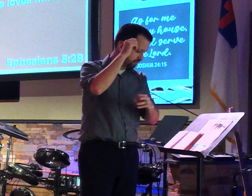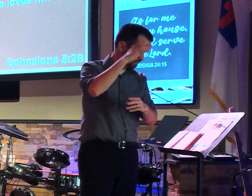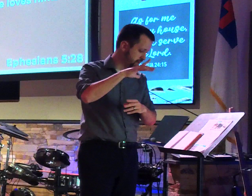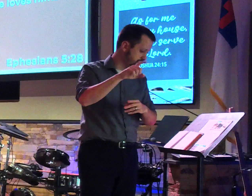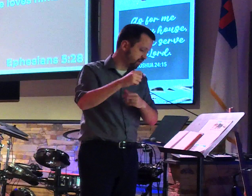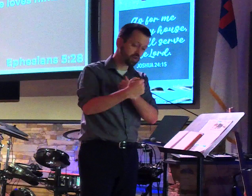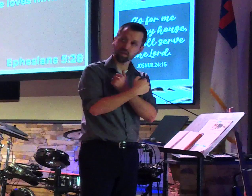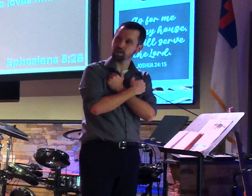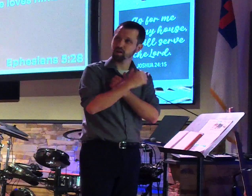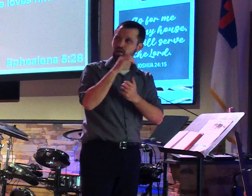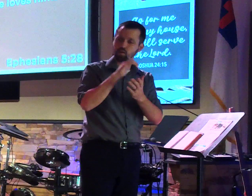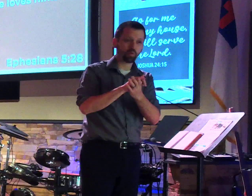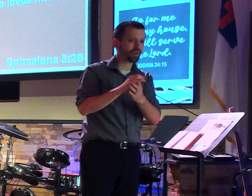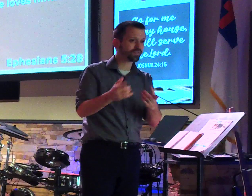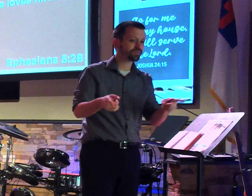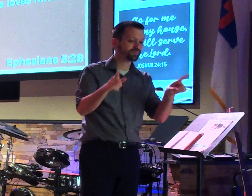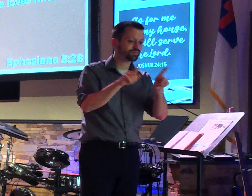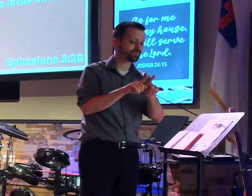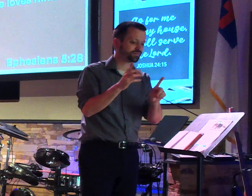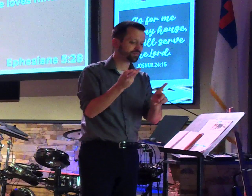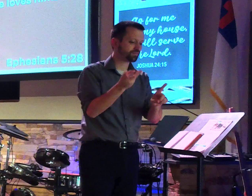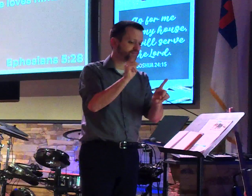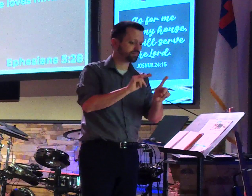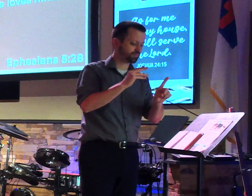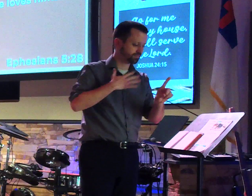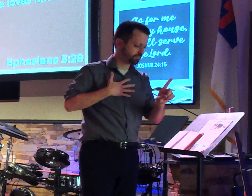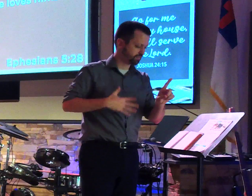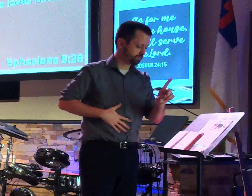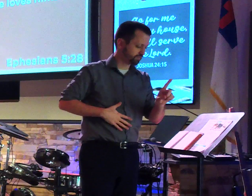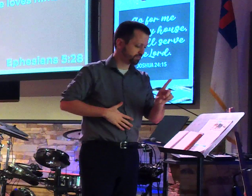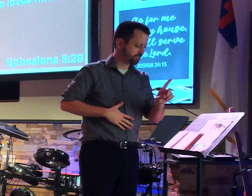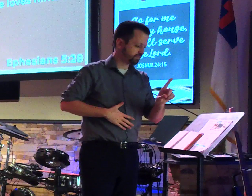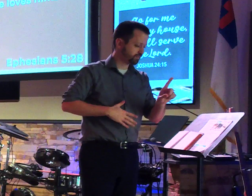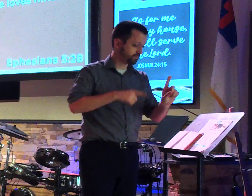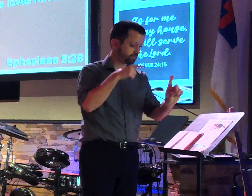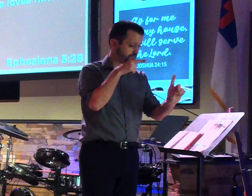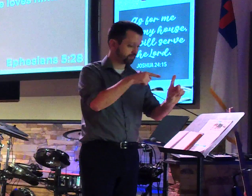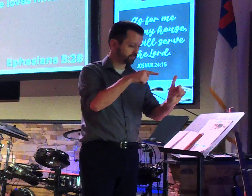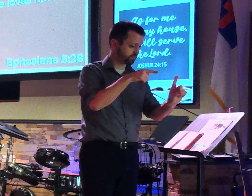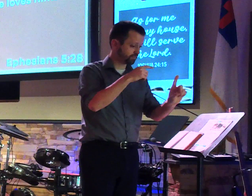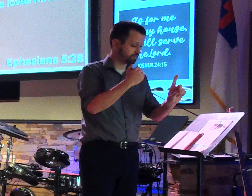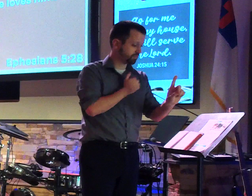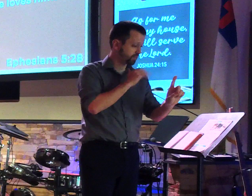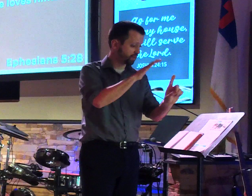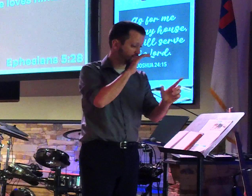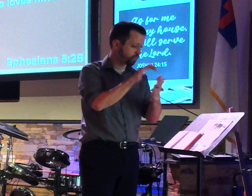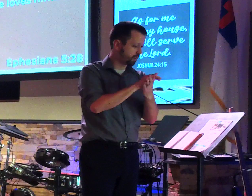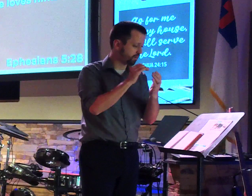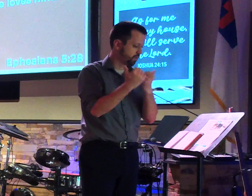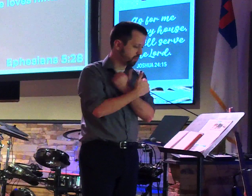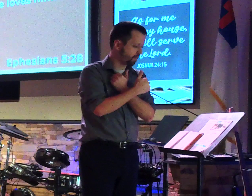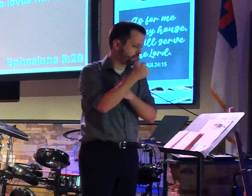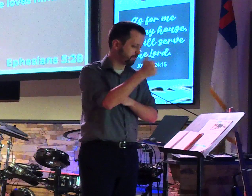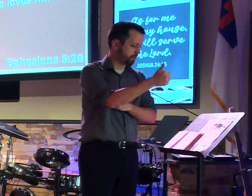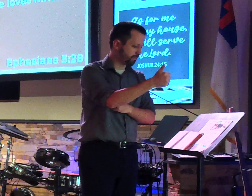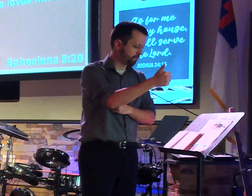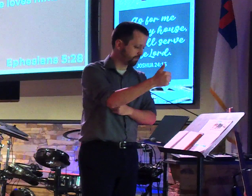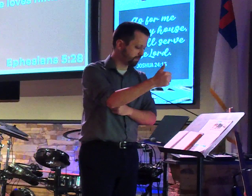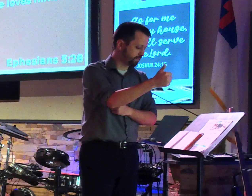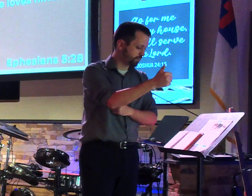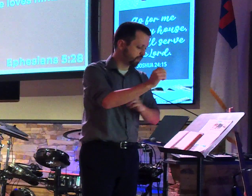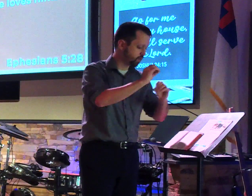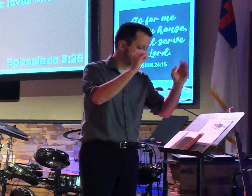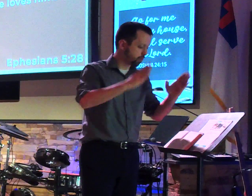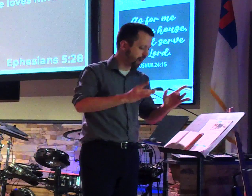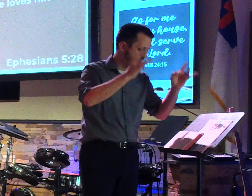their wives as their own bodies, for he who loves, it says, he who loves his wife loves himself. For no one